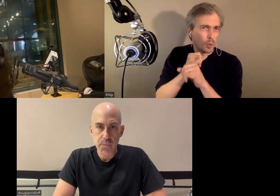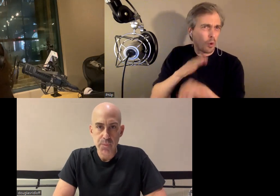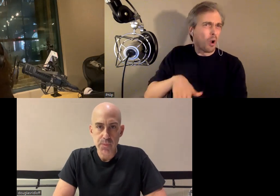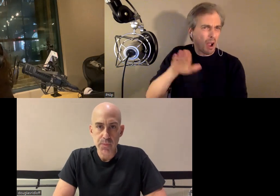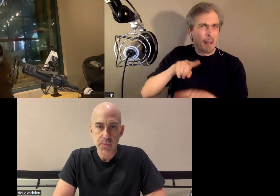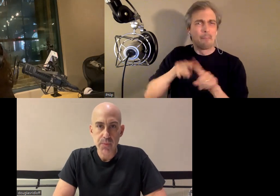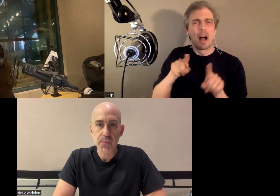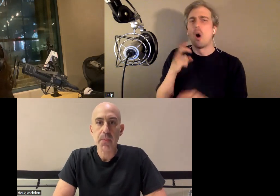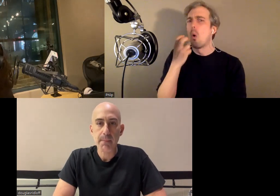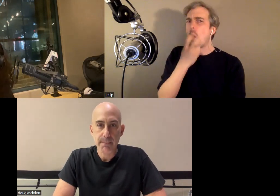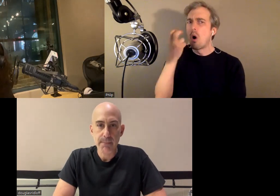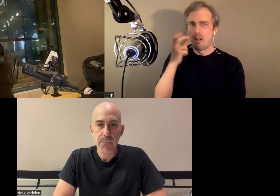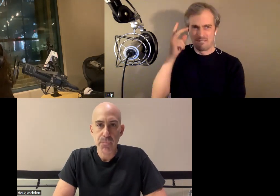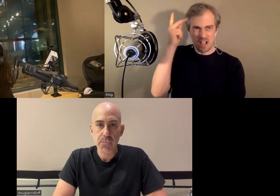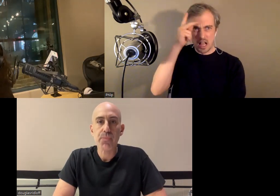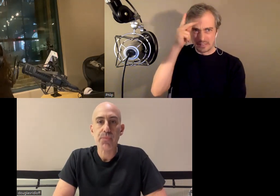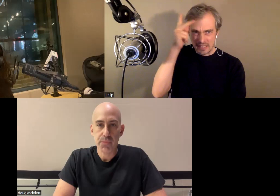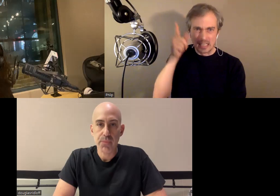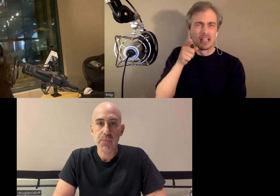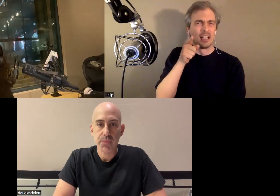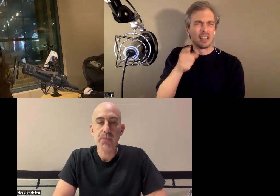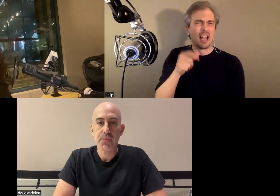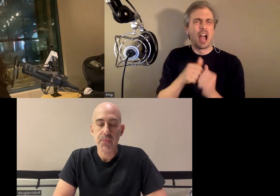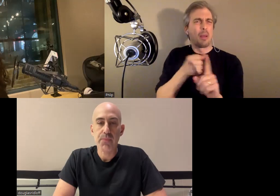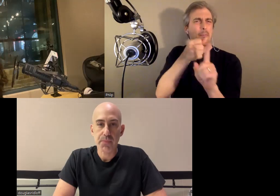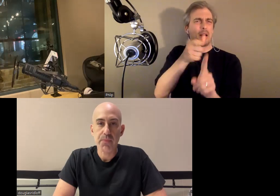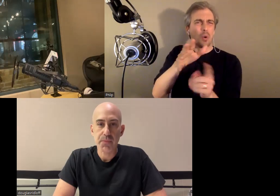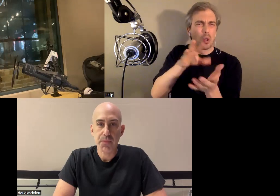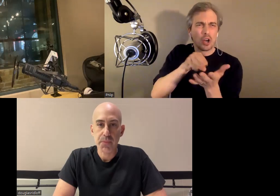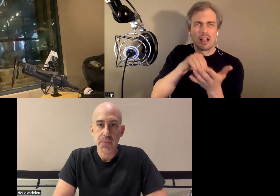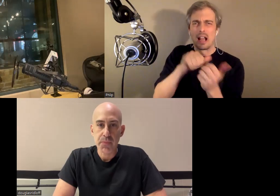for how you learned and how you were exposed to ASL?